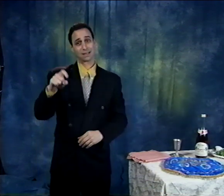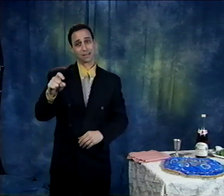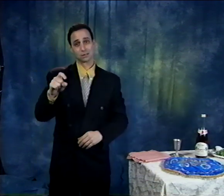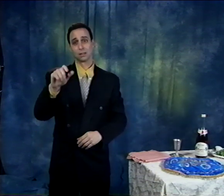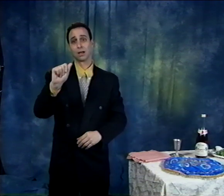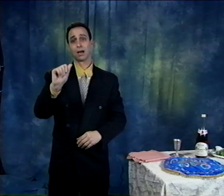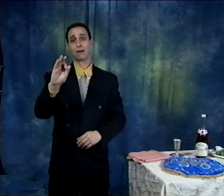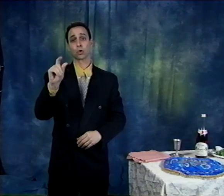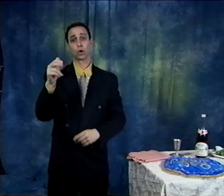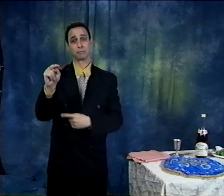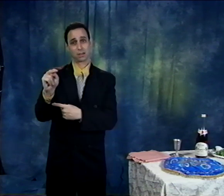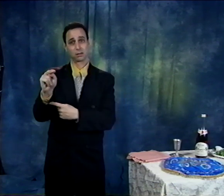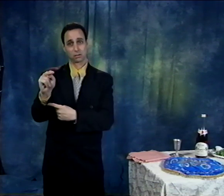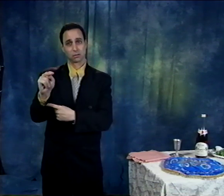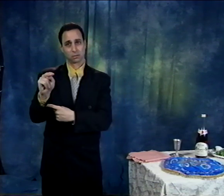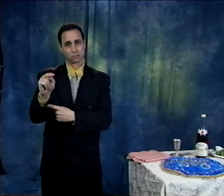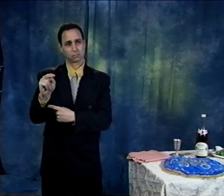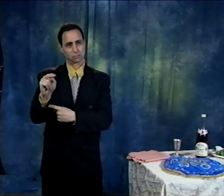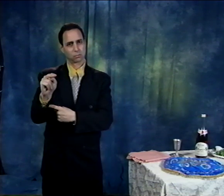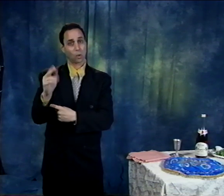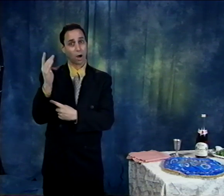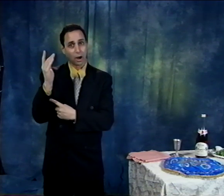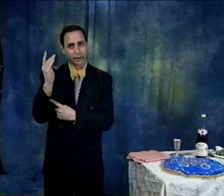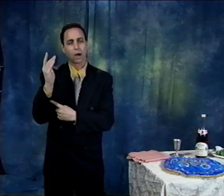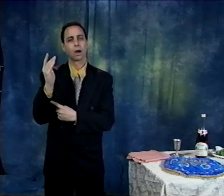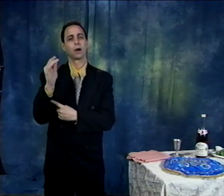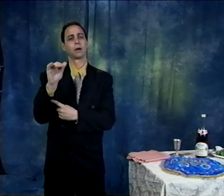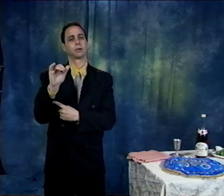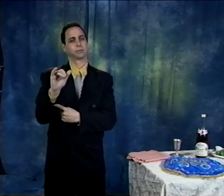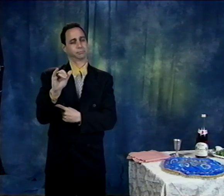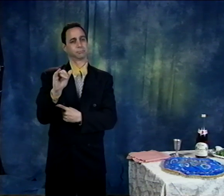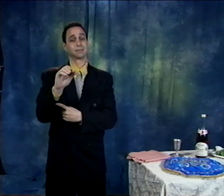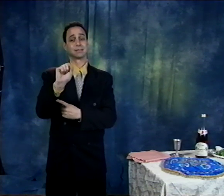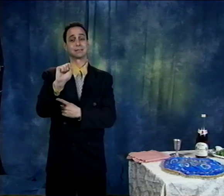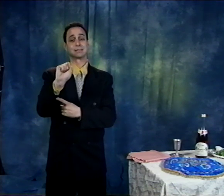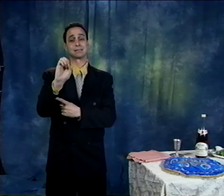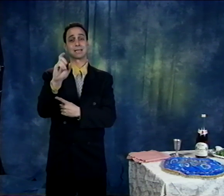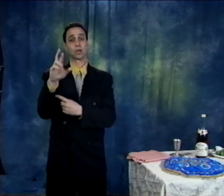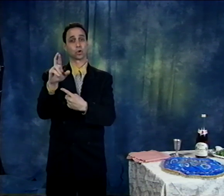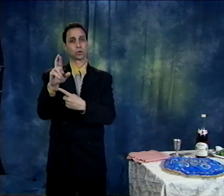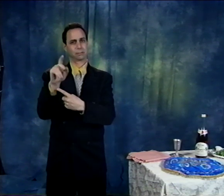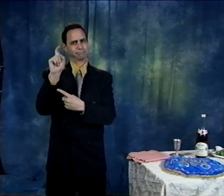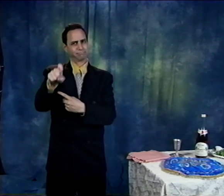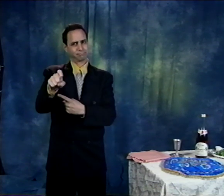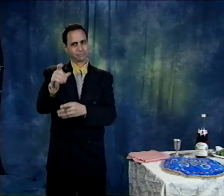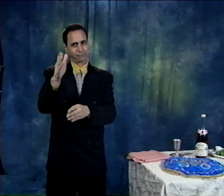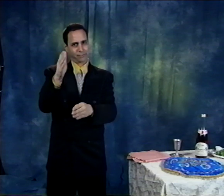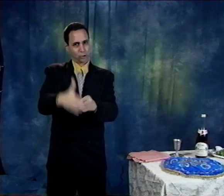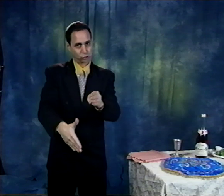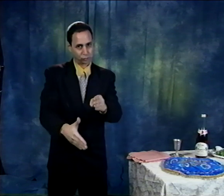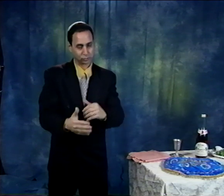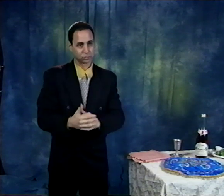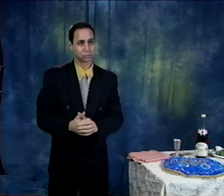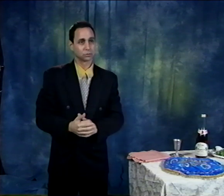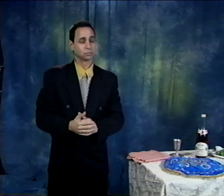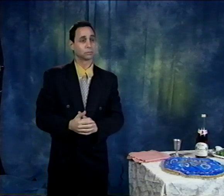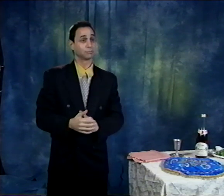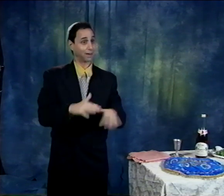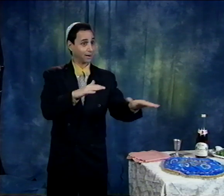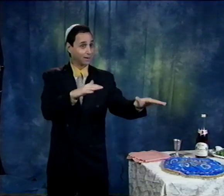Now wait a second, we do need the afikomen now. The reason why is a Seder must be completed that